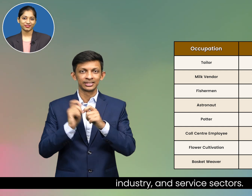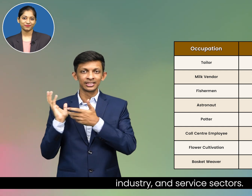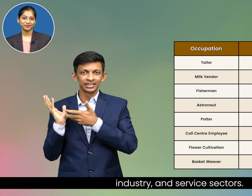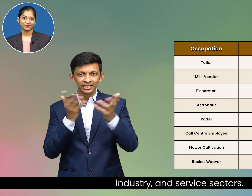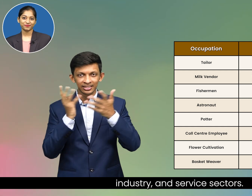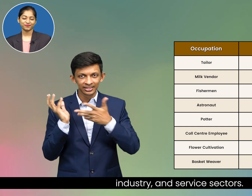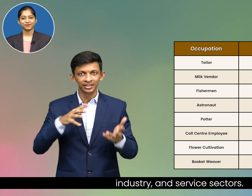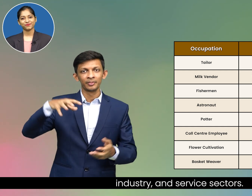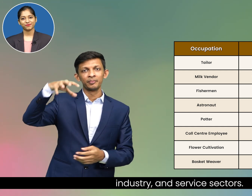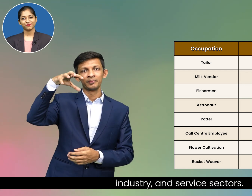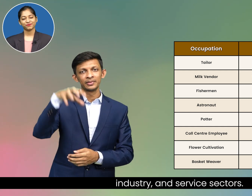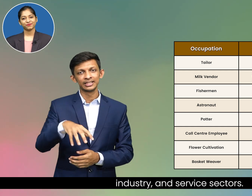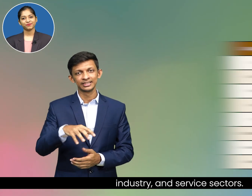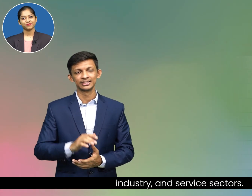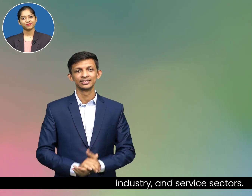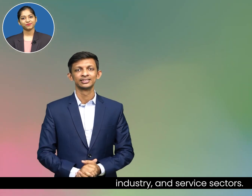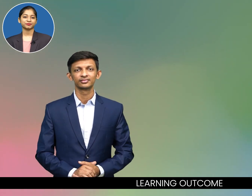sectors.